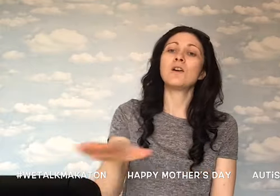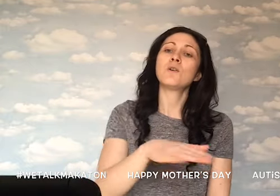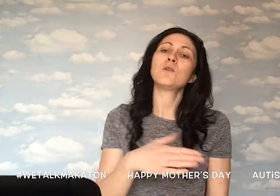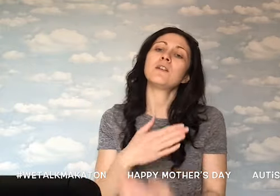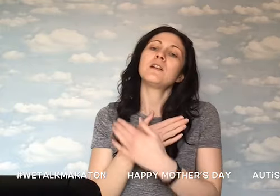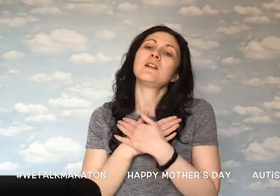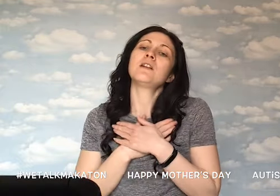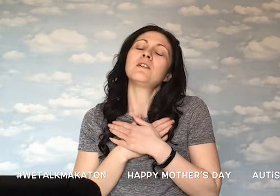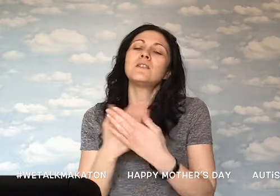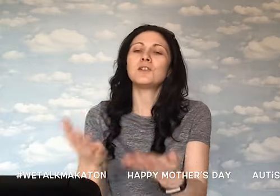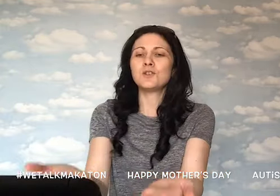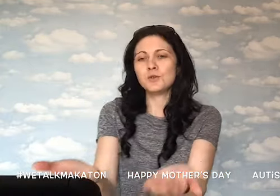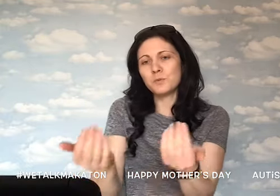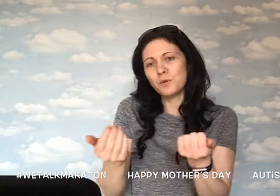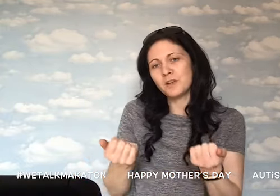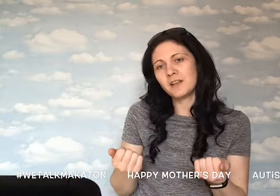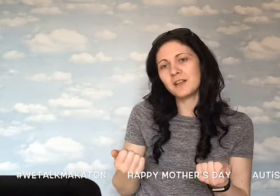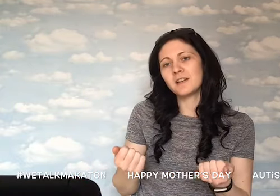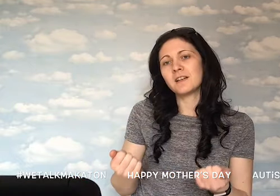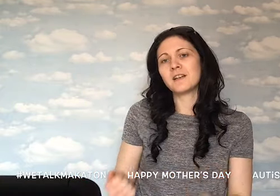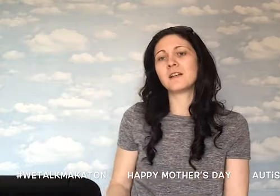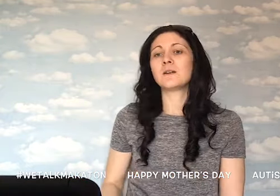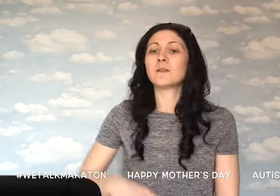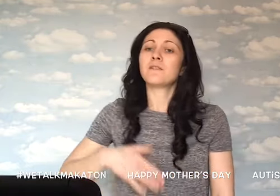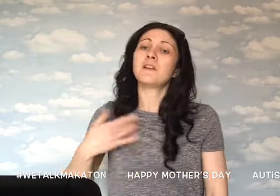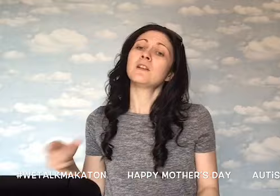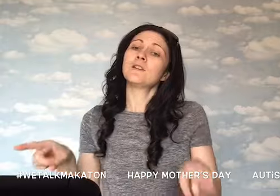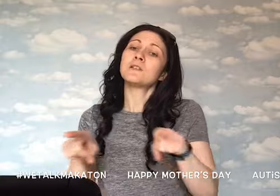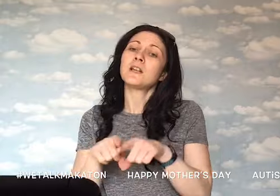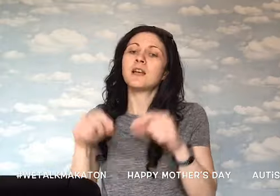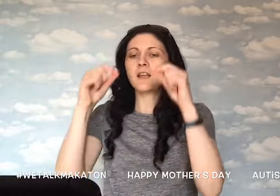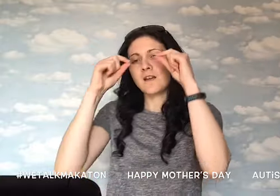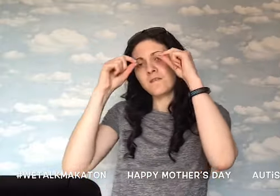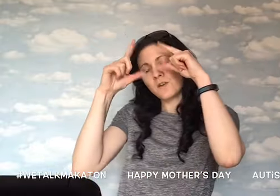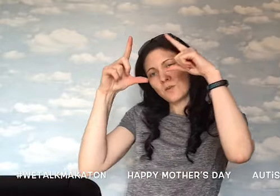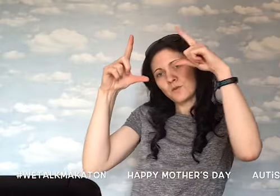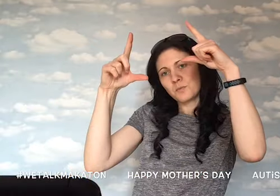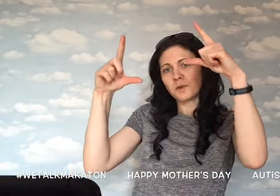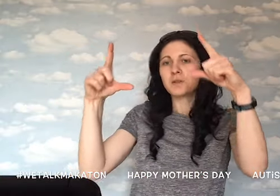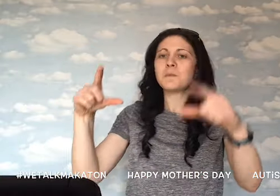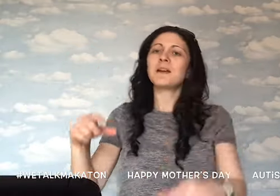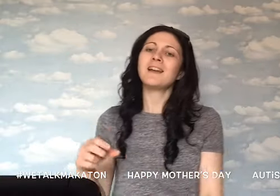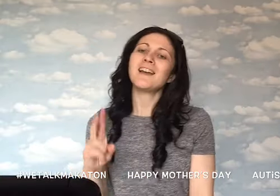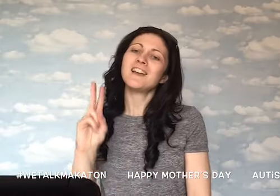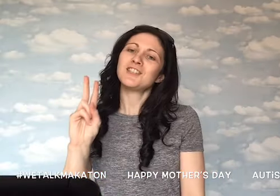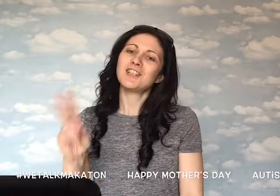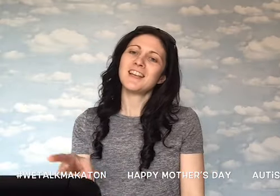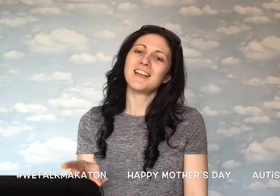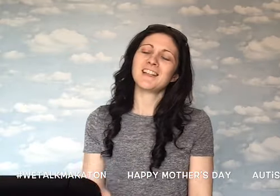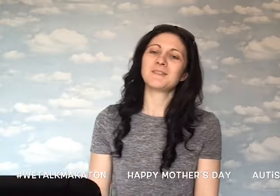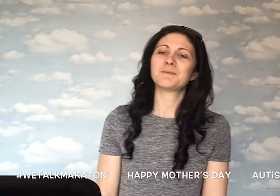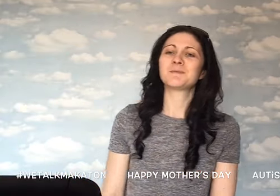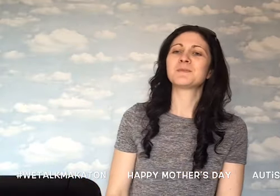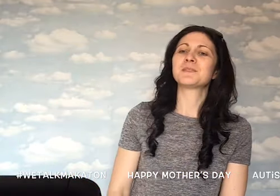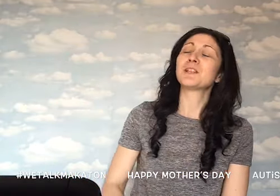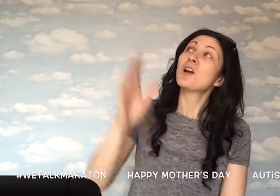Oh, the love that you bring. Well, it feels like I've opened my eyes again.